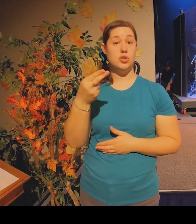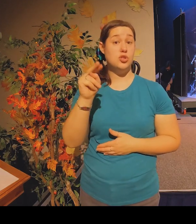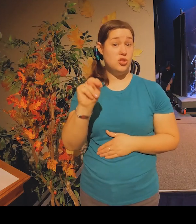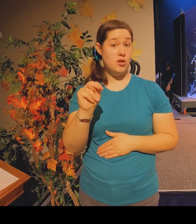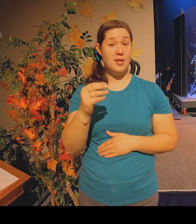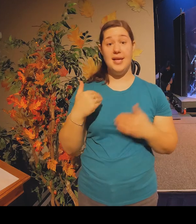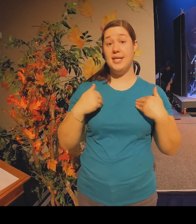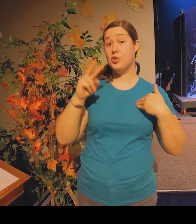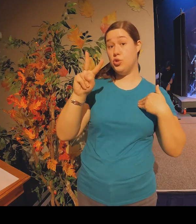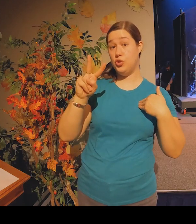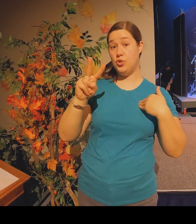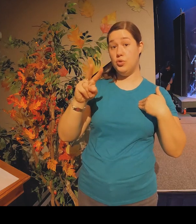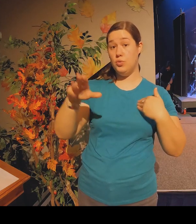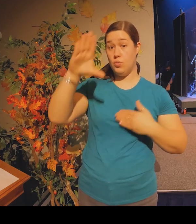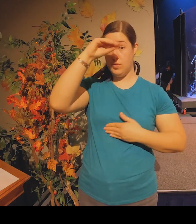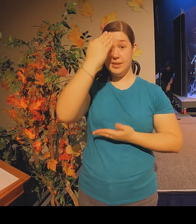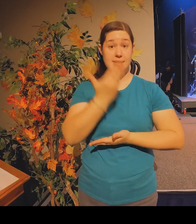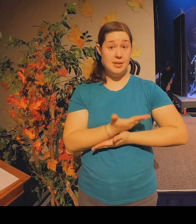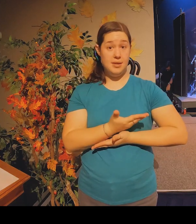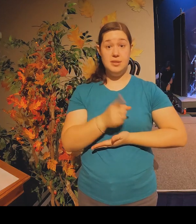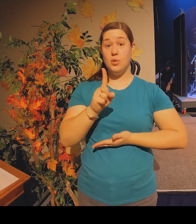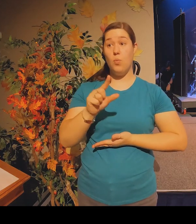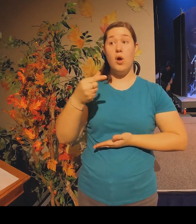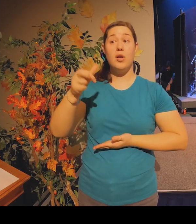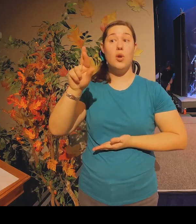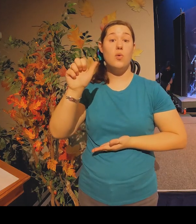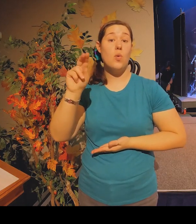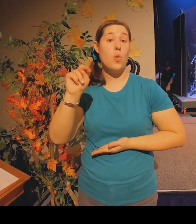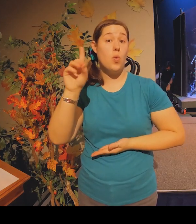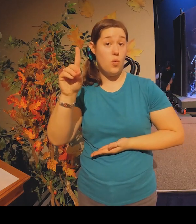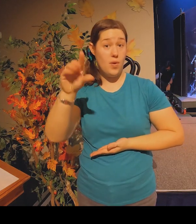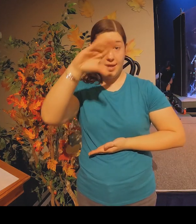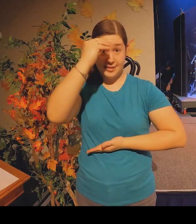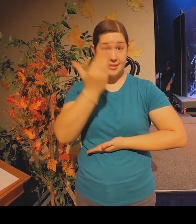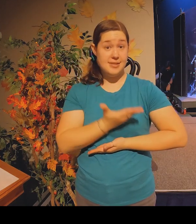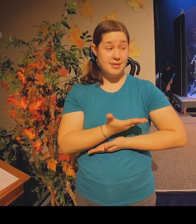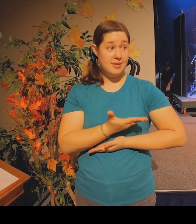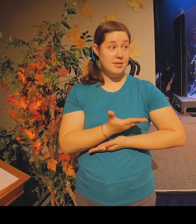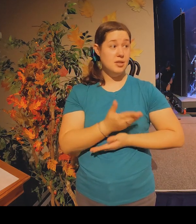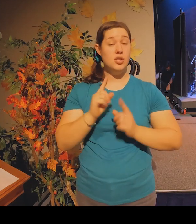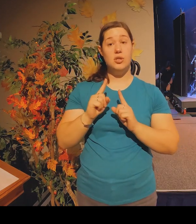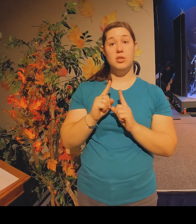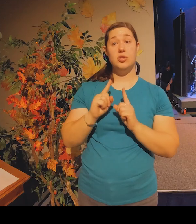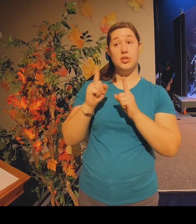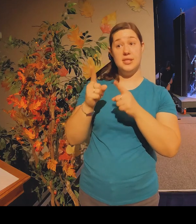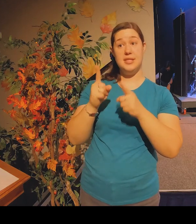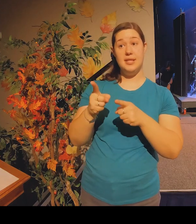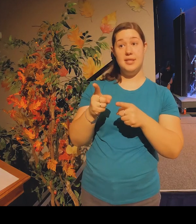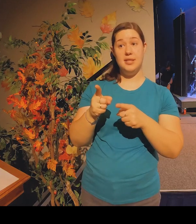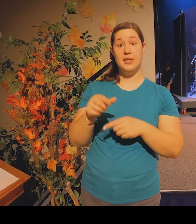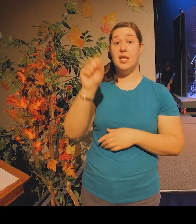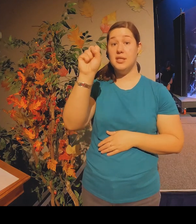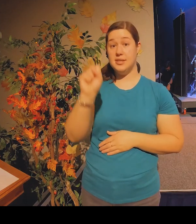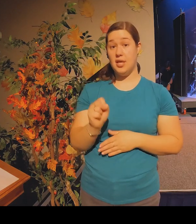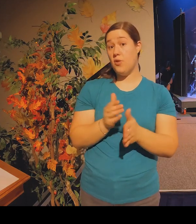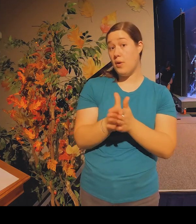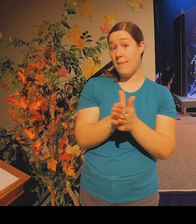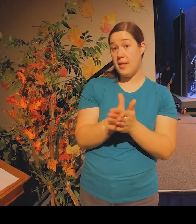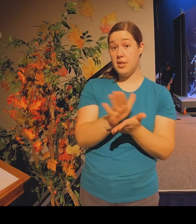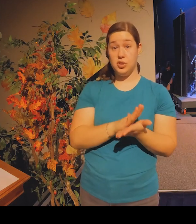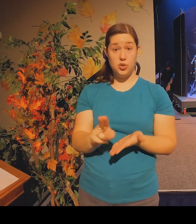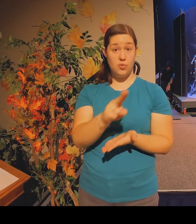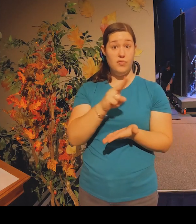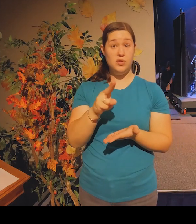sons and one grandson. She attended Southern Methodist University and University